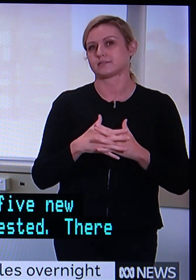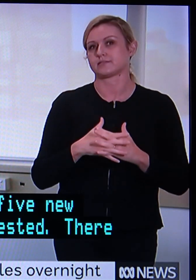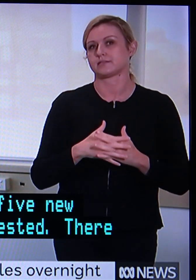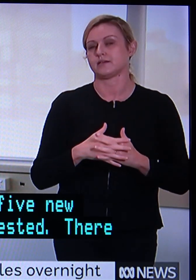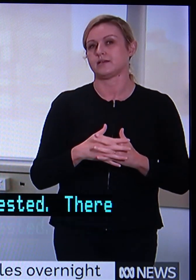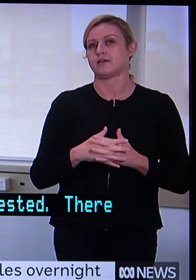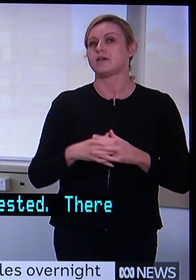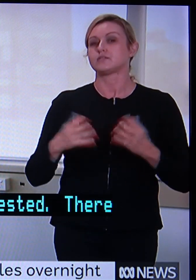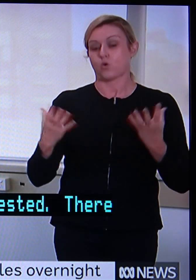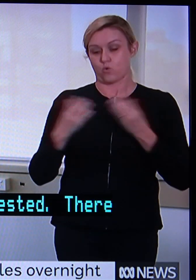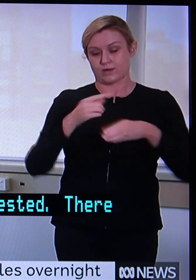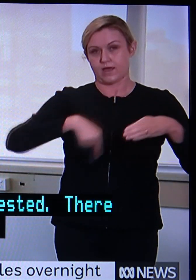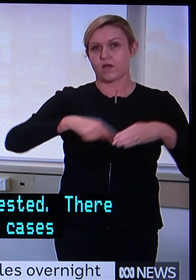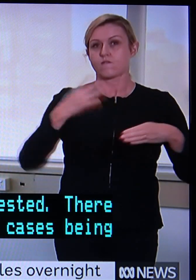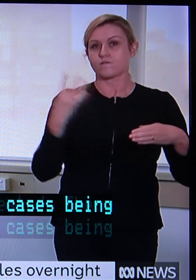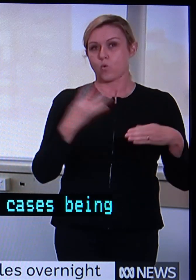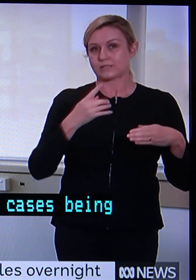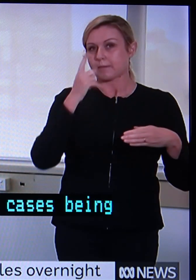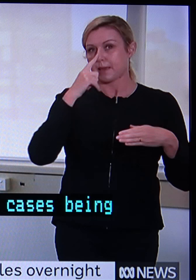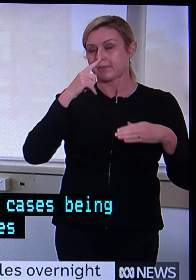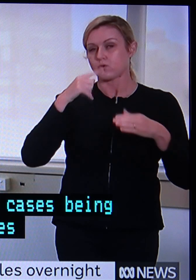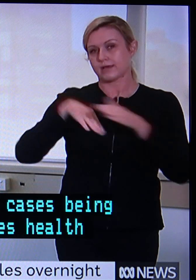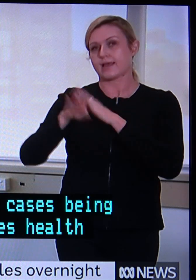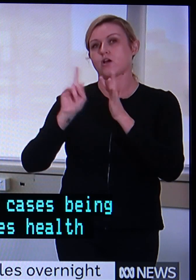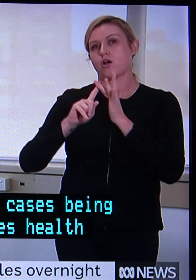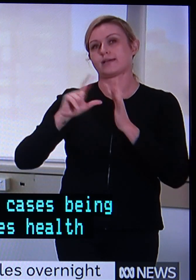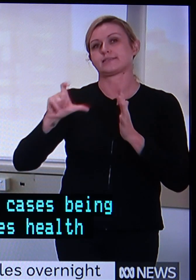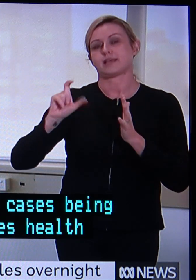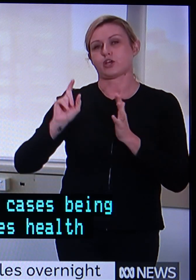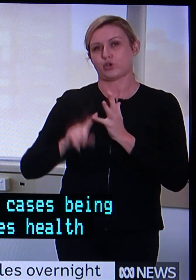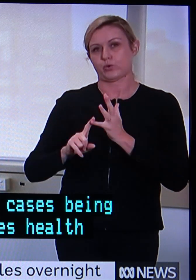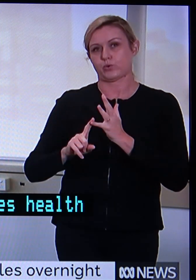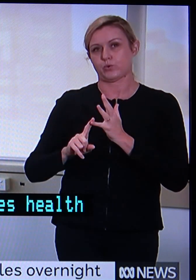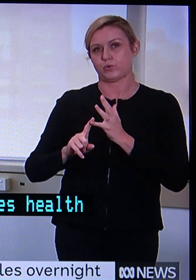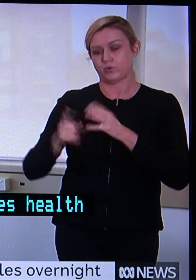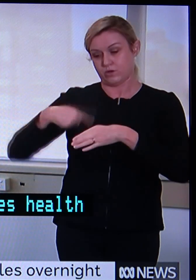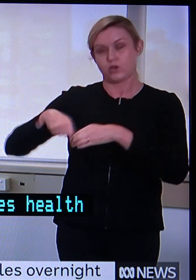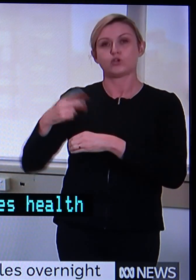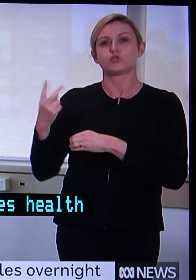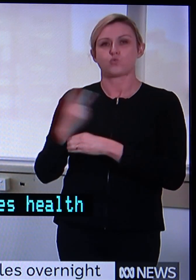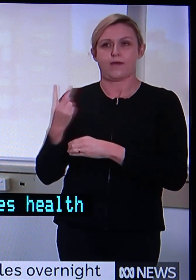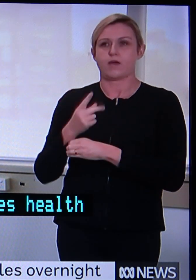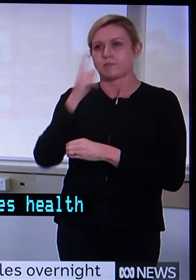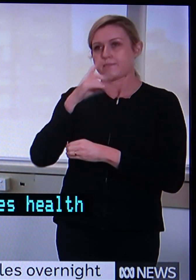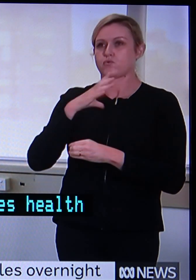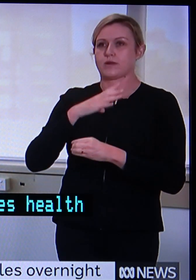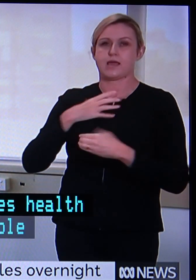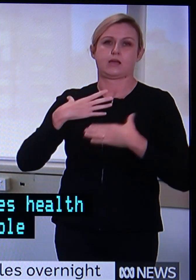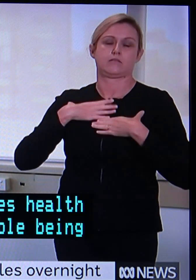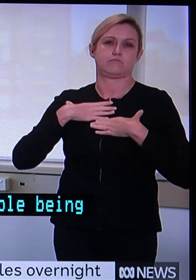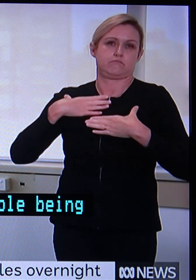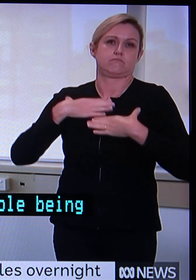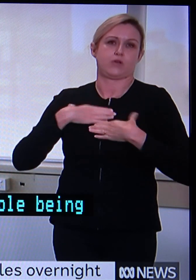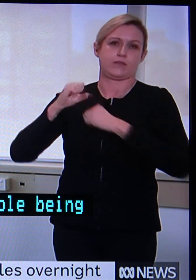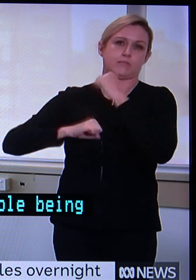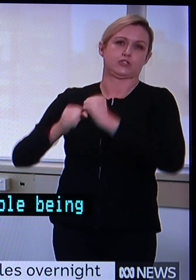and this includes 14 people being treated in our intensive care units, with 12 of those requiring ventilatory support.